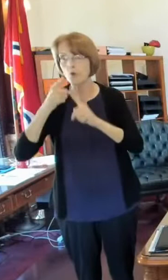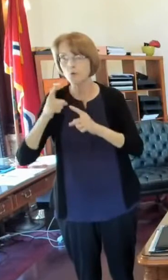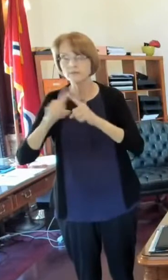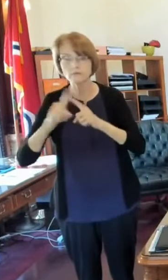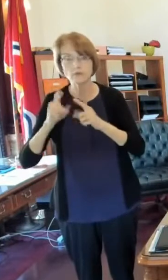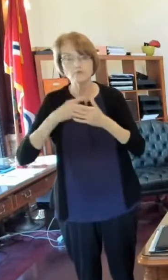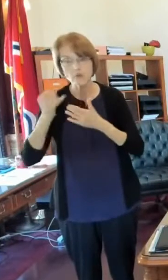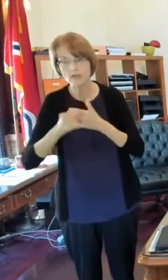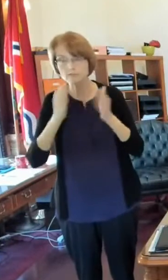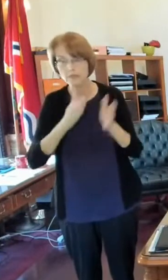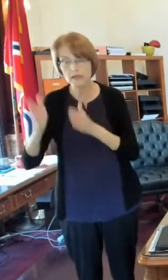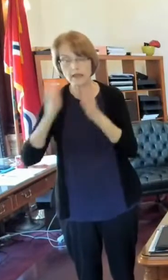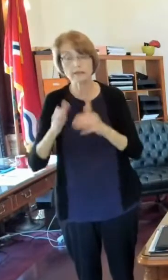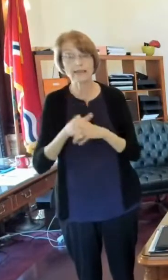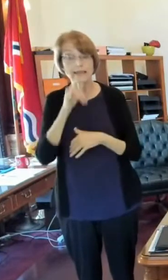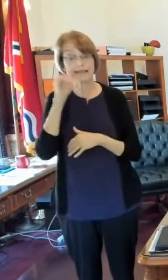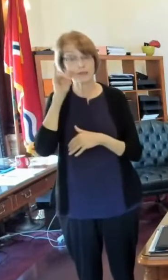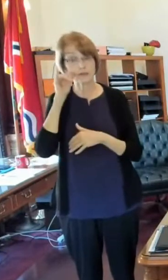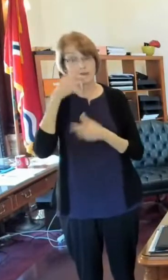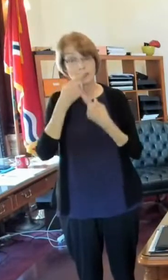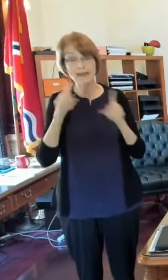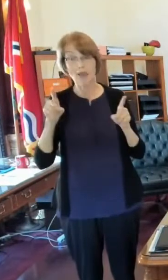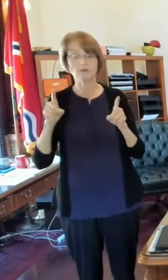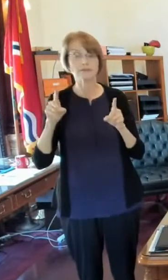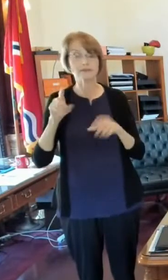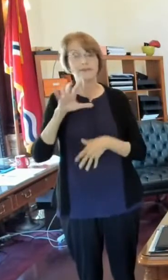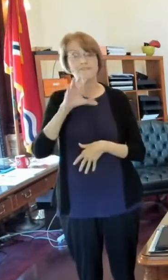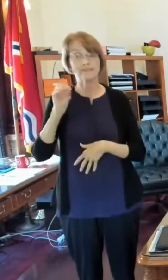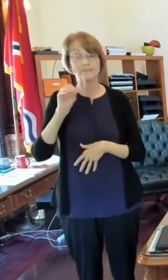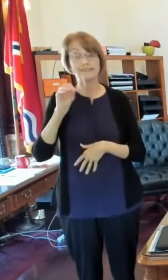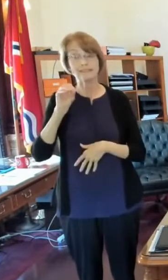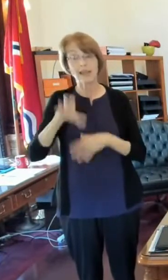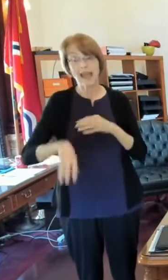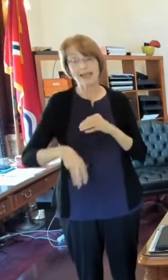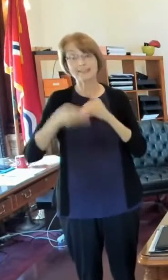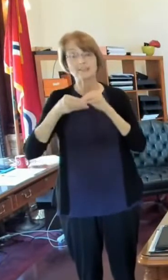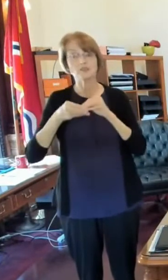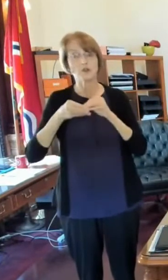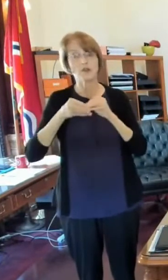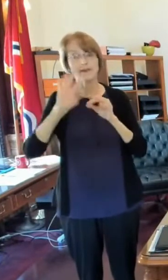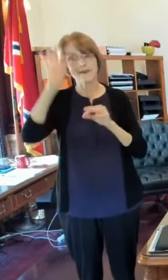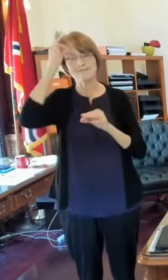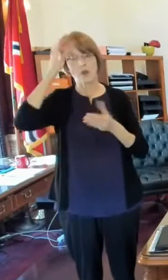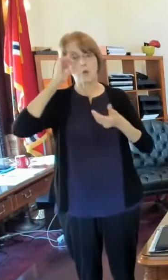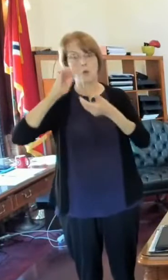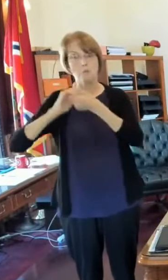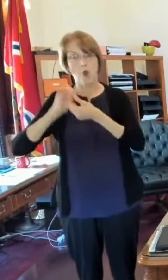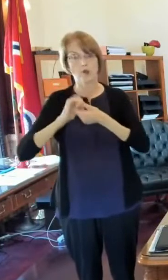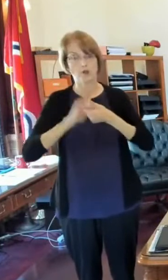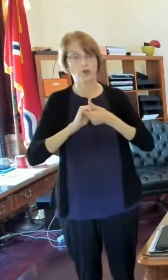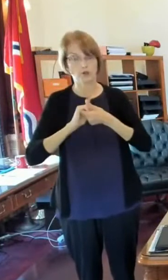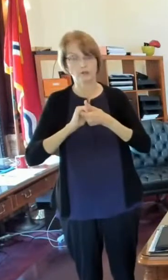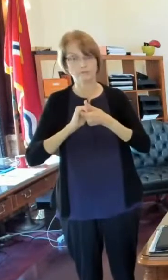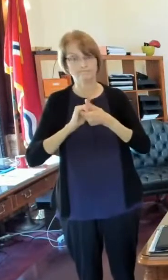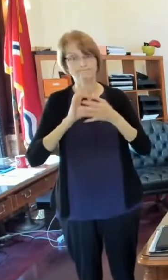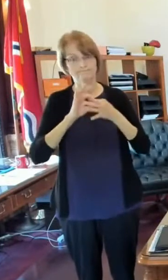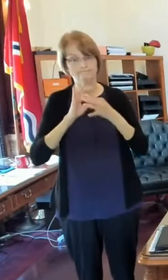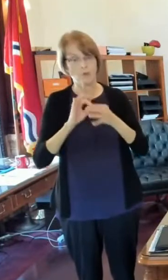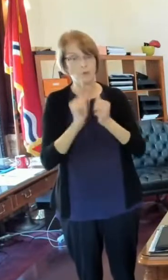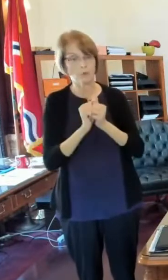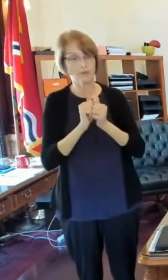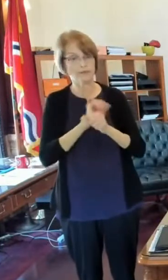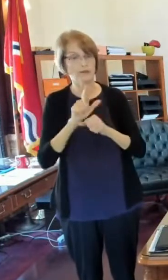we announced that there would be 50 additional federal partners come to work with St. Louis Police